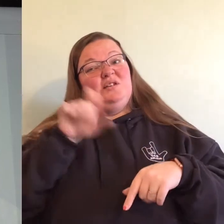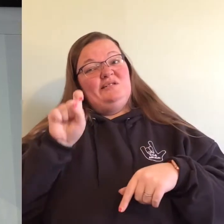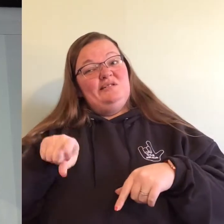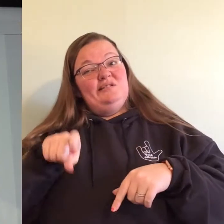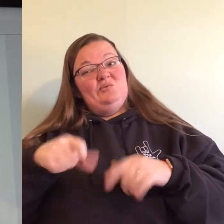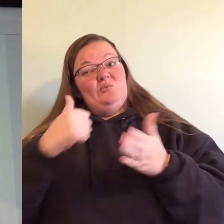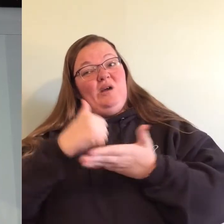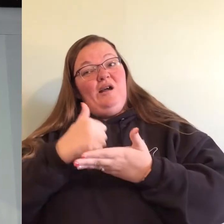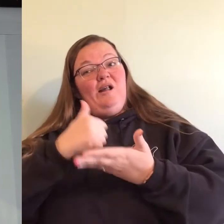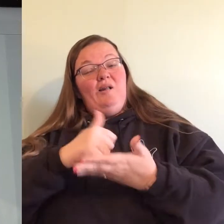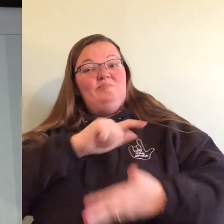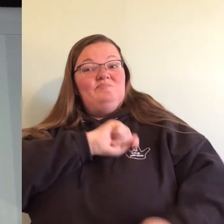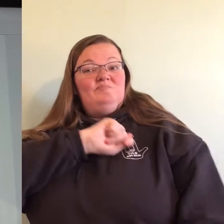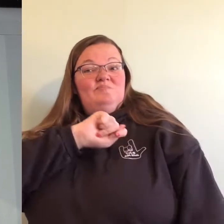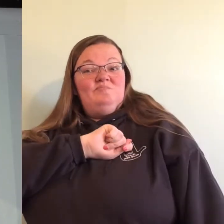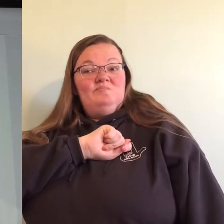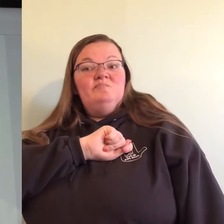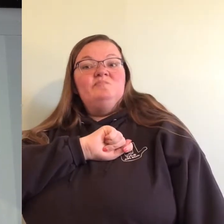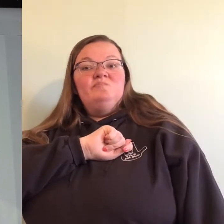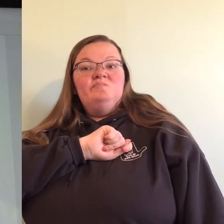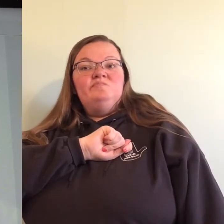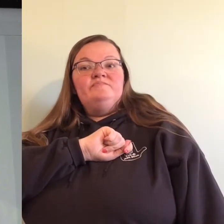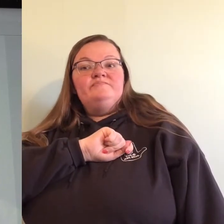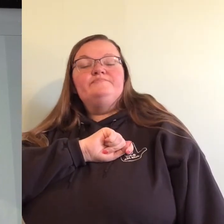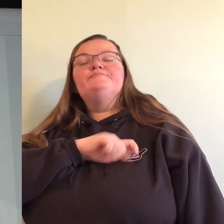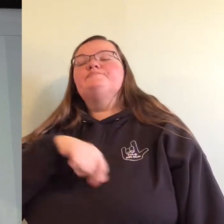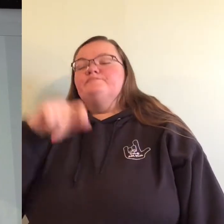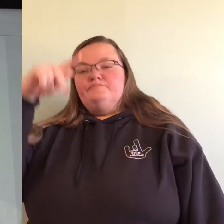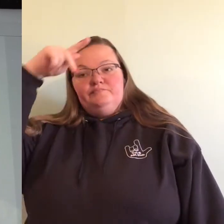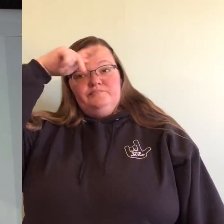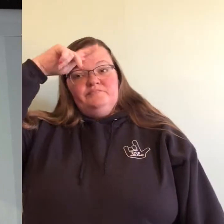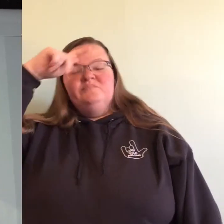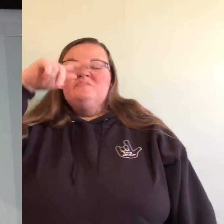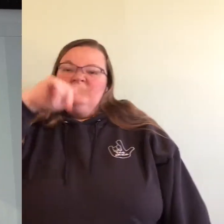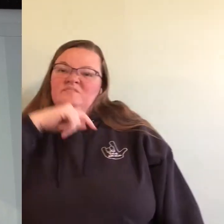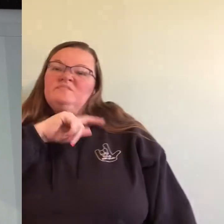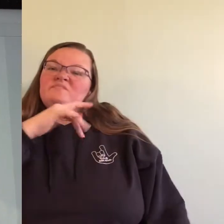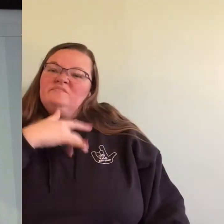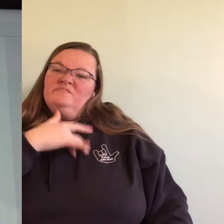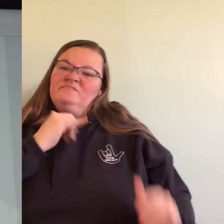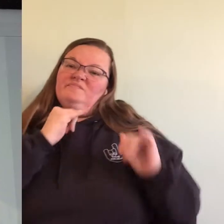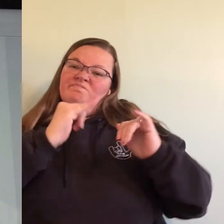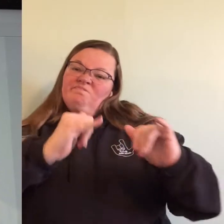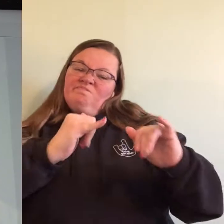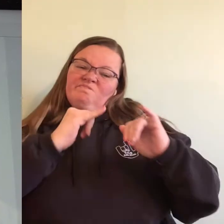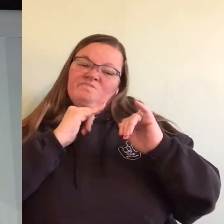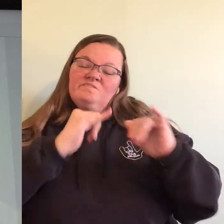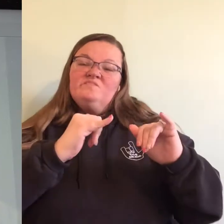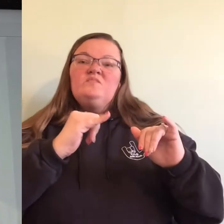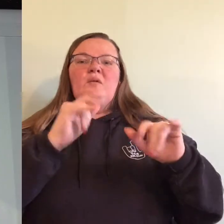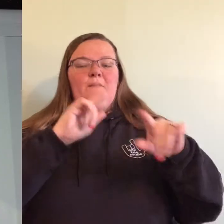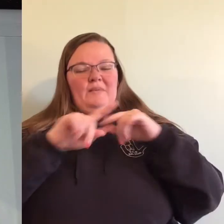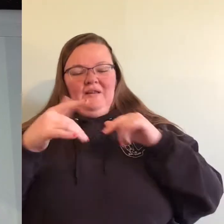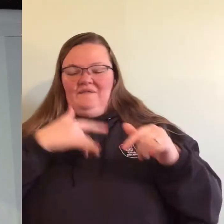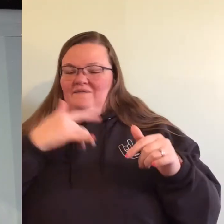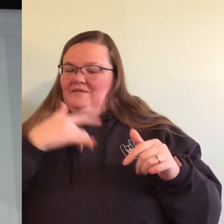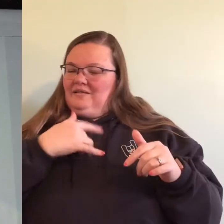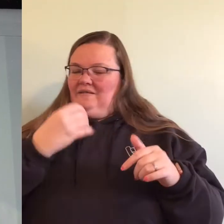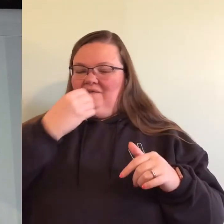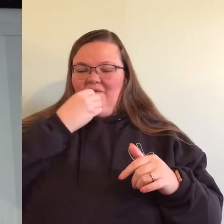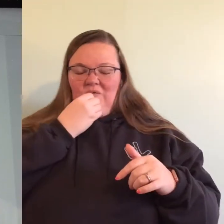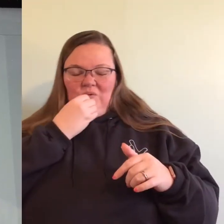fawn." "That's what I feel too," said Peter. "I'm worried about having no food with us. I'd vote for going back and getting something from